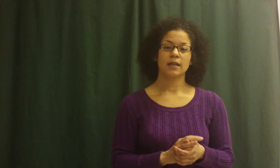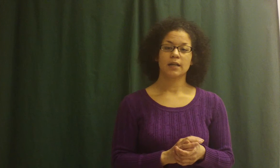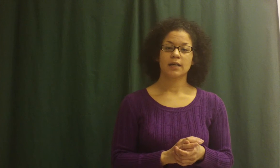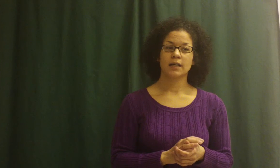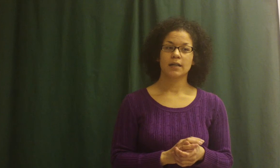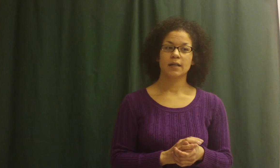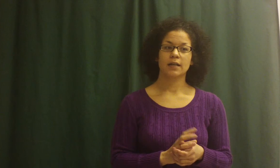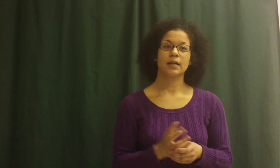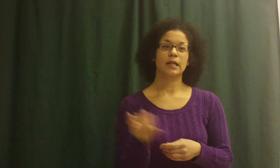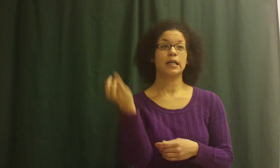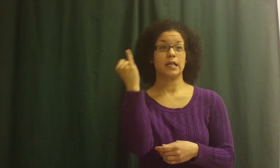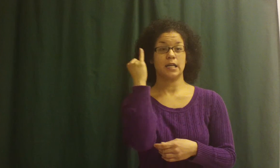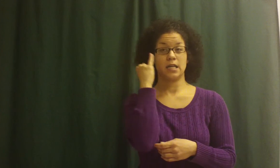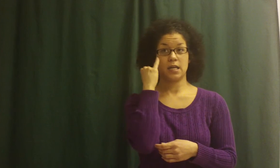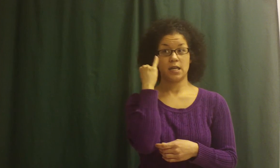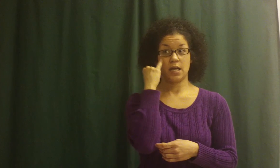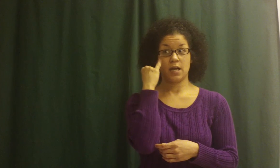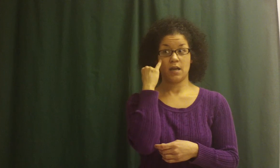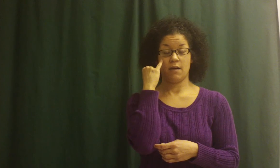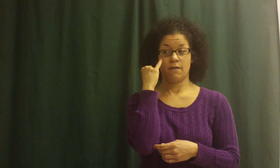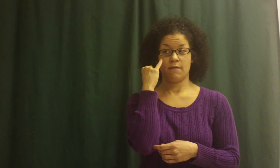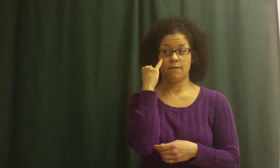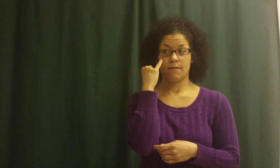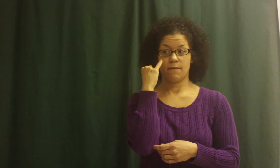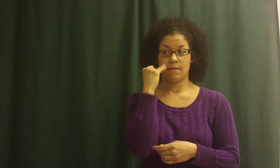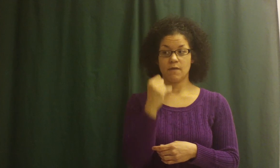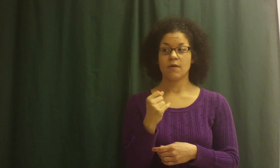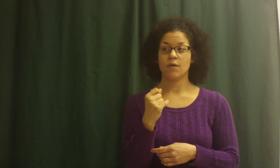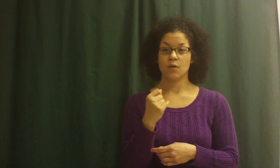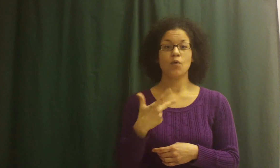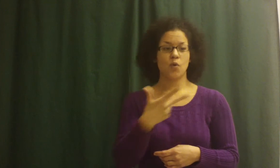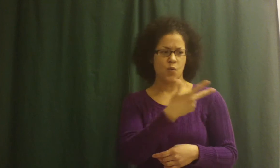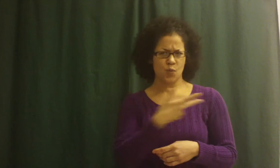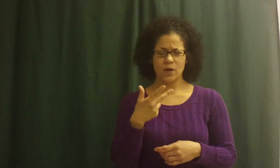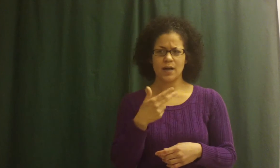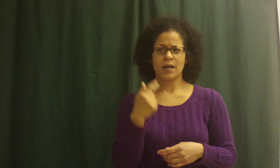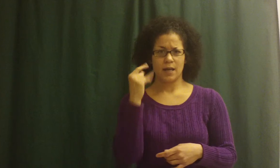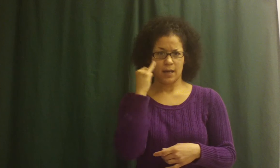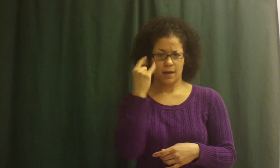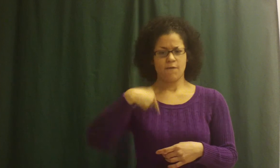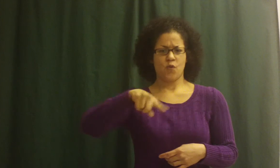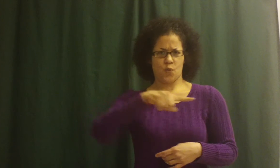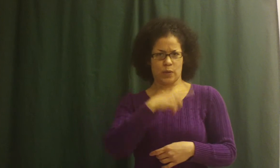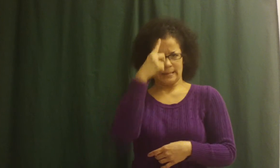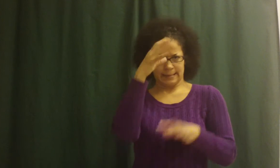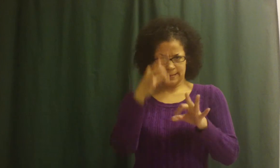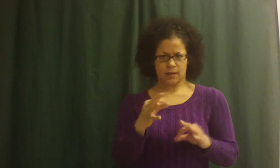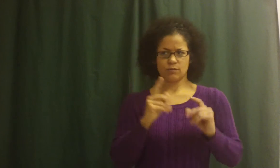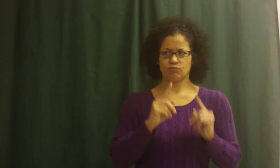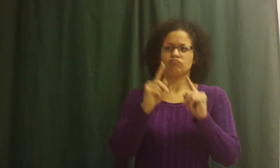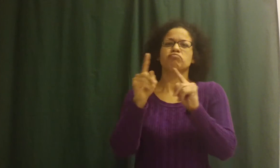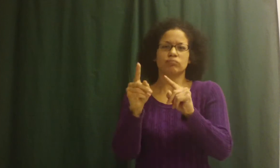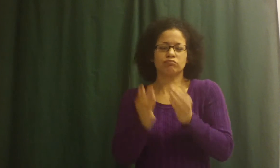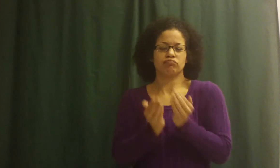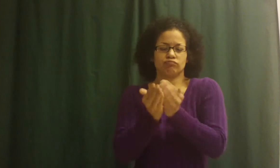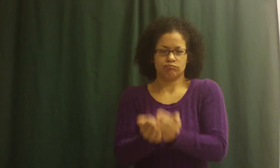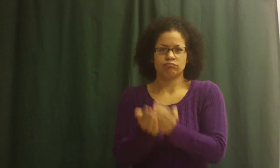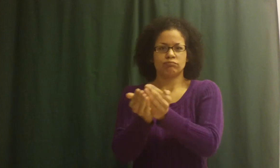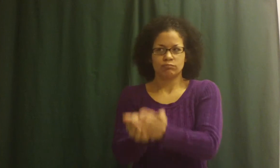shorter to see if we really liked the concept of a cruise. So as my husband and I sat talking that day about